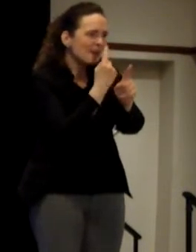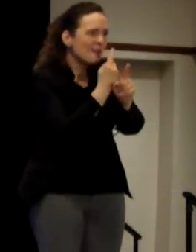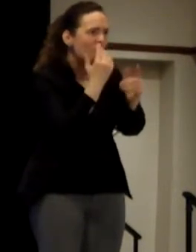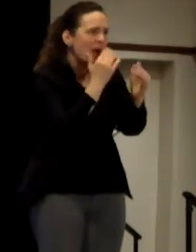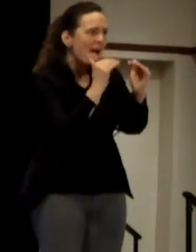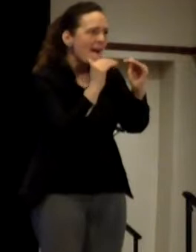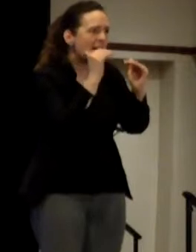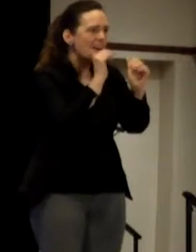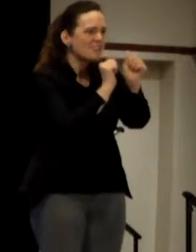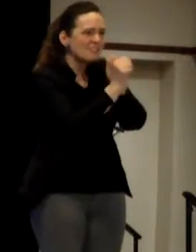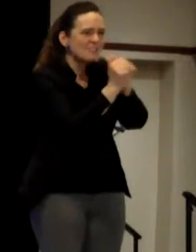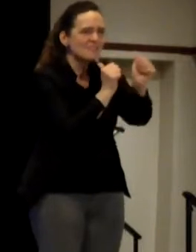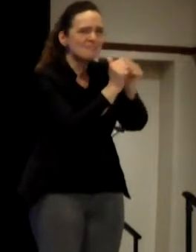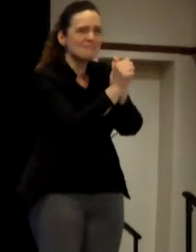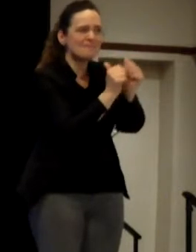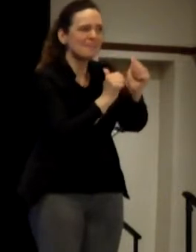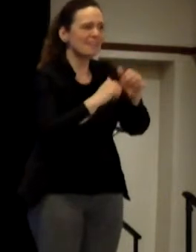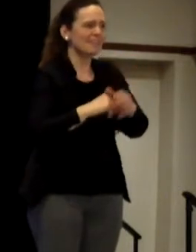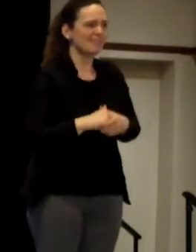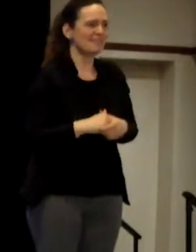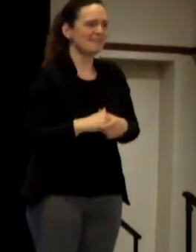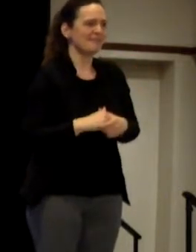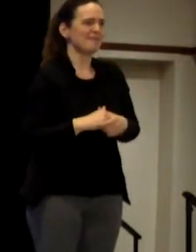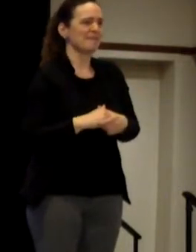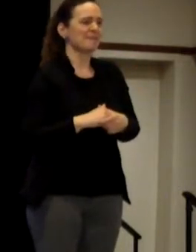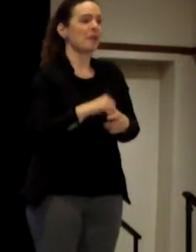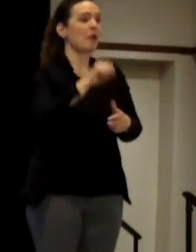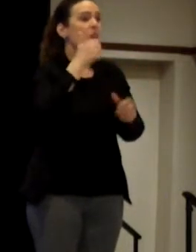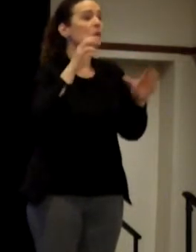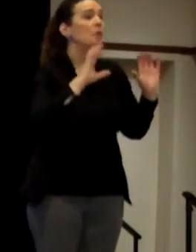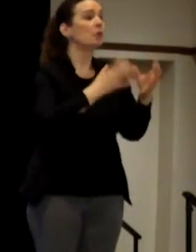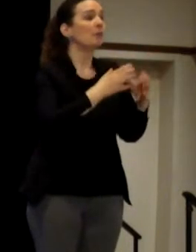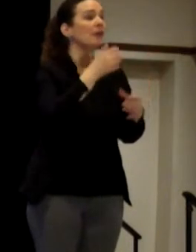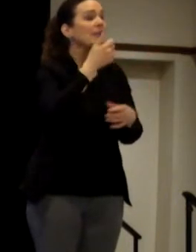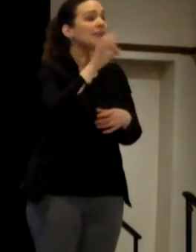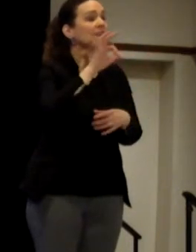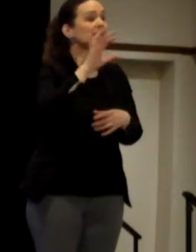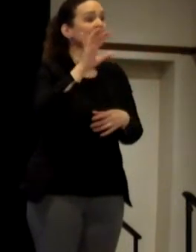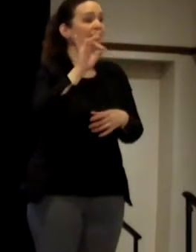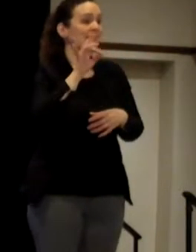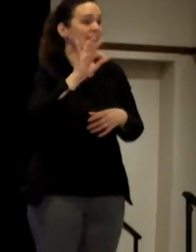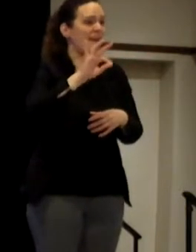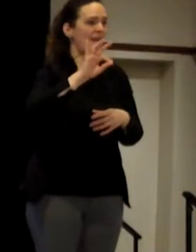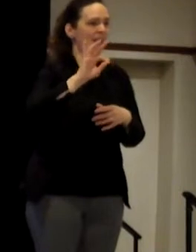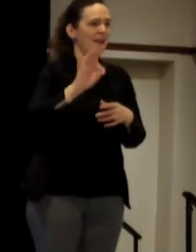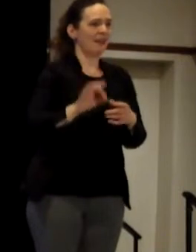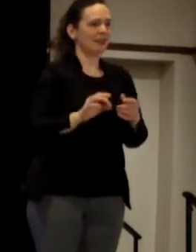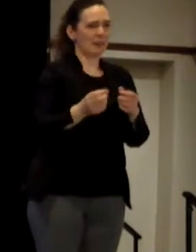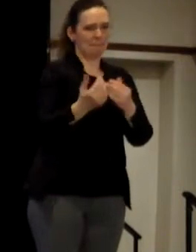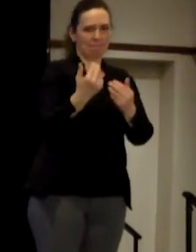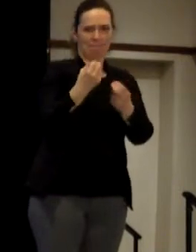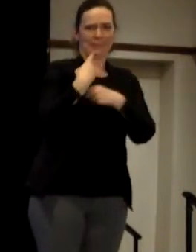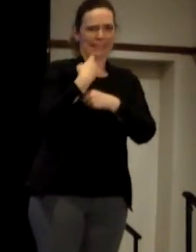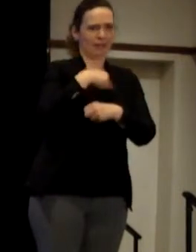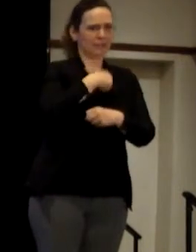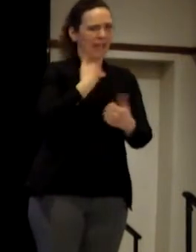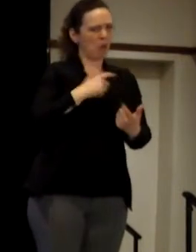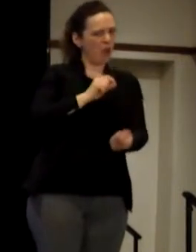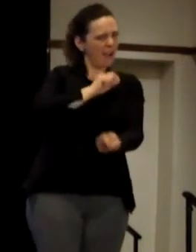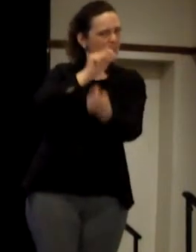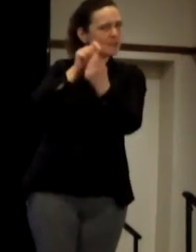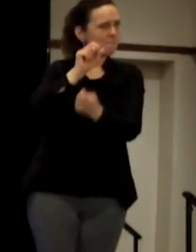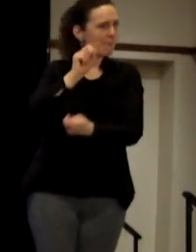Illini, who sent us home in 1989. So we'll have a chance to avenge that much later on in my life. So